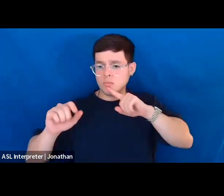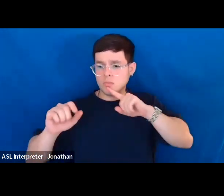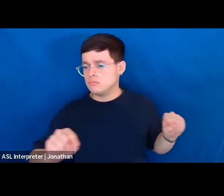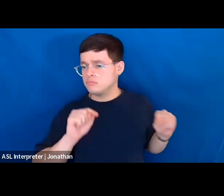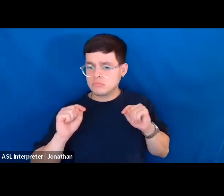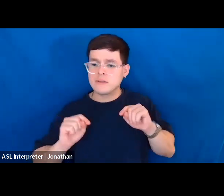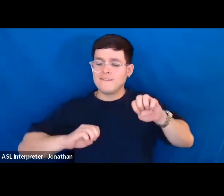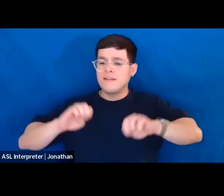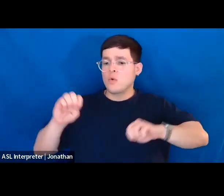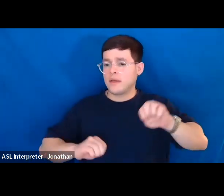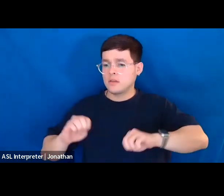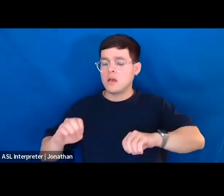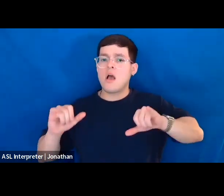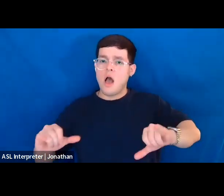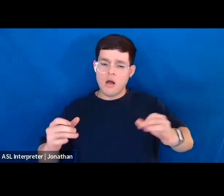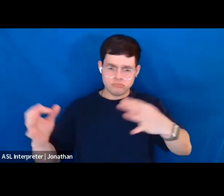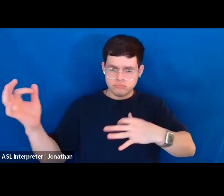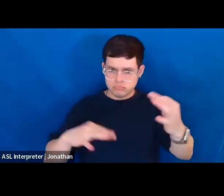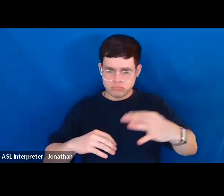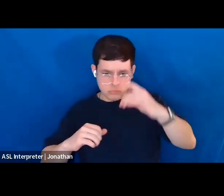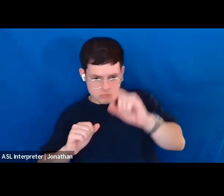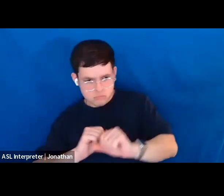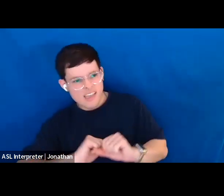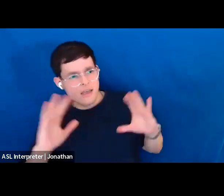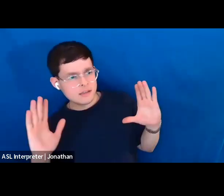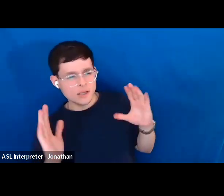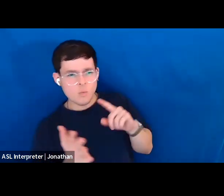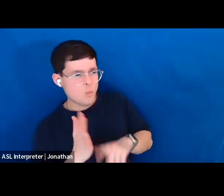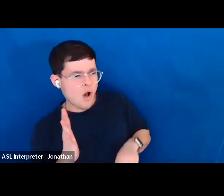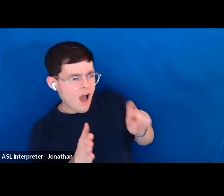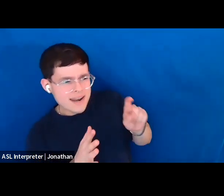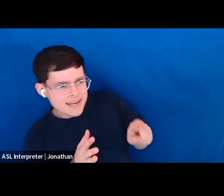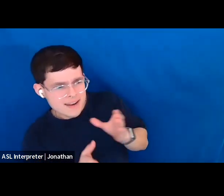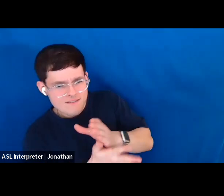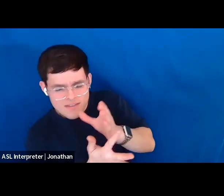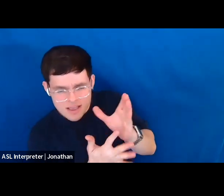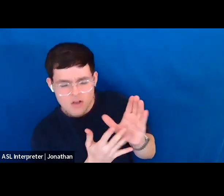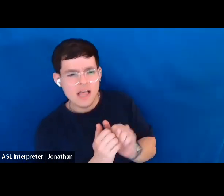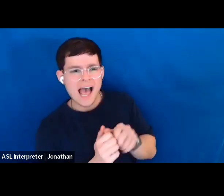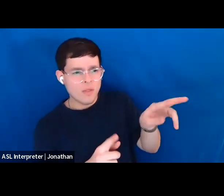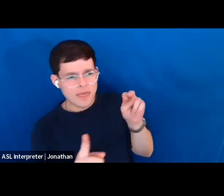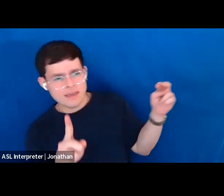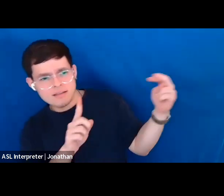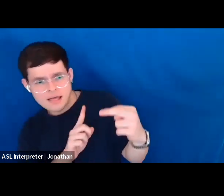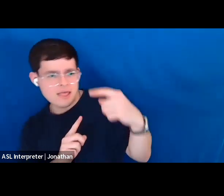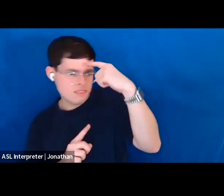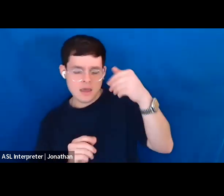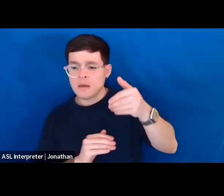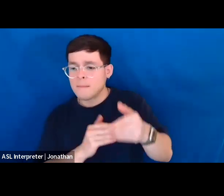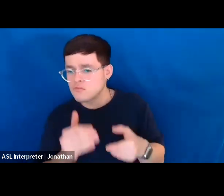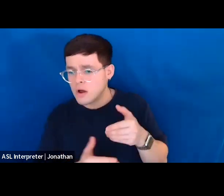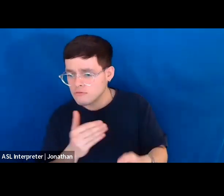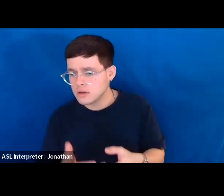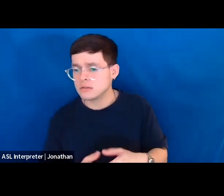us more insight into what the field needs, how the field is thinking about progress,